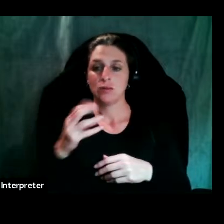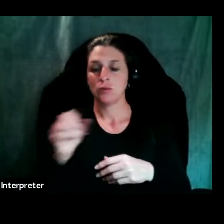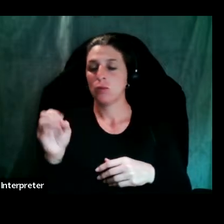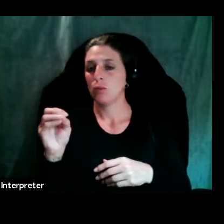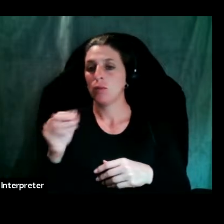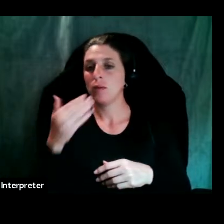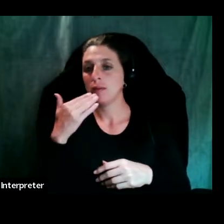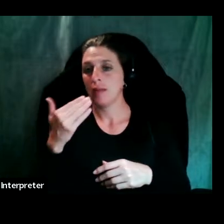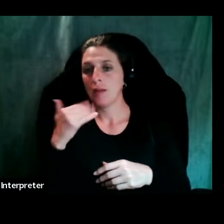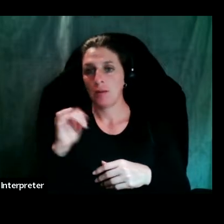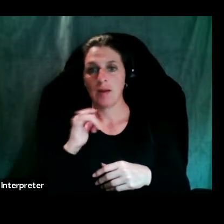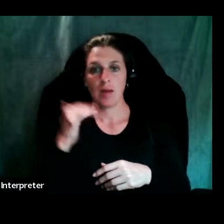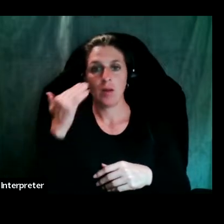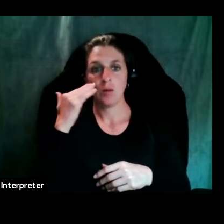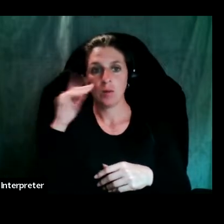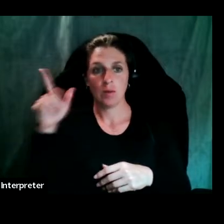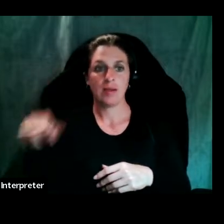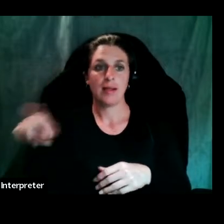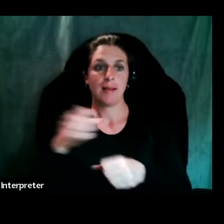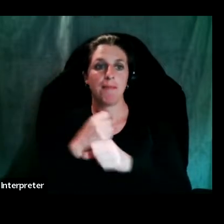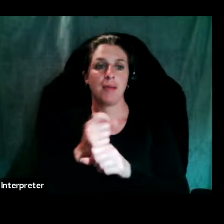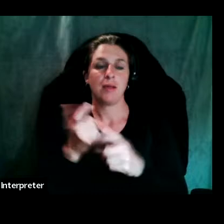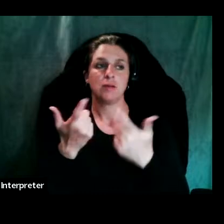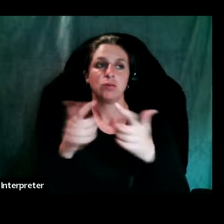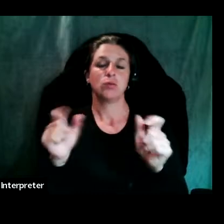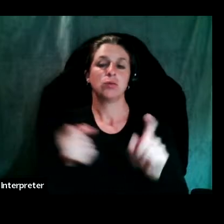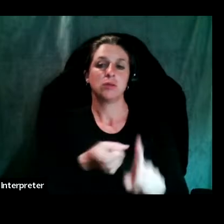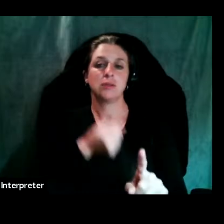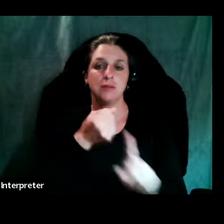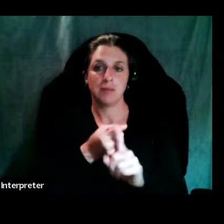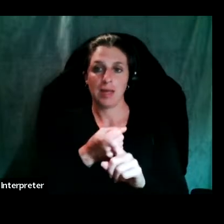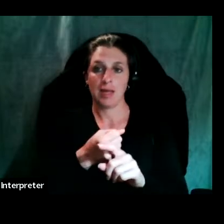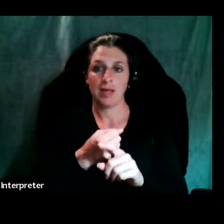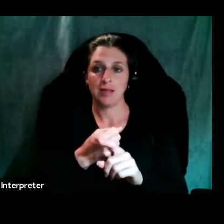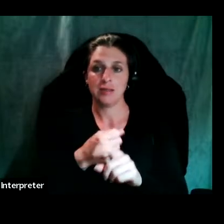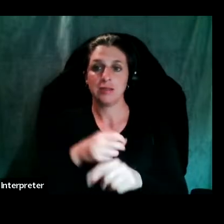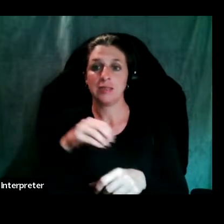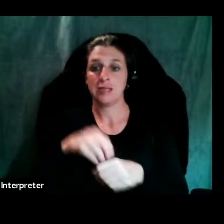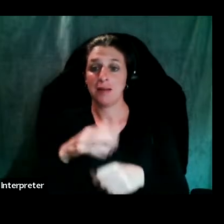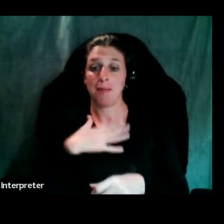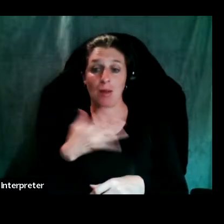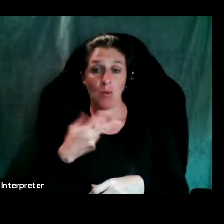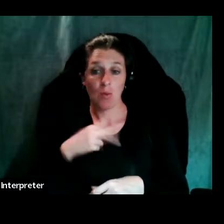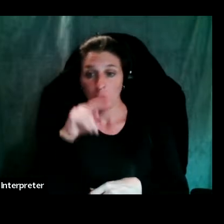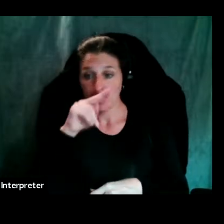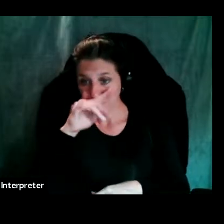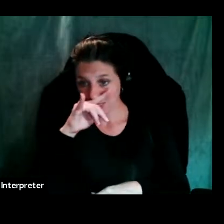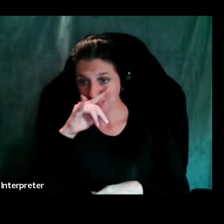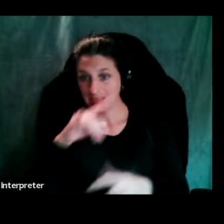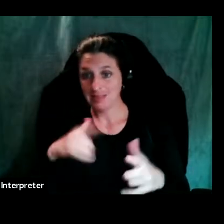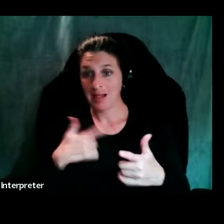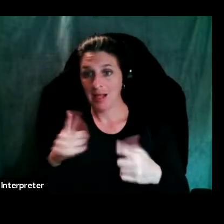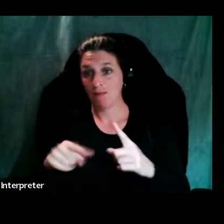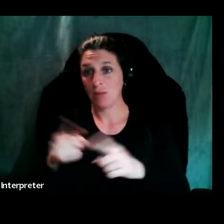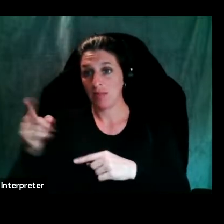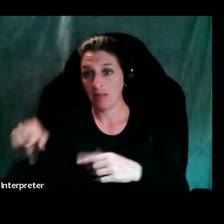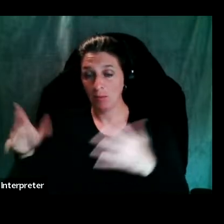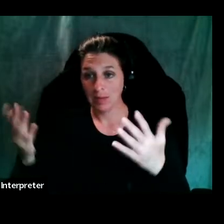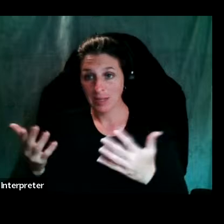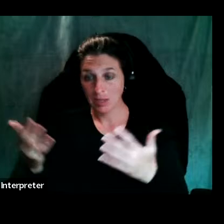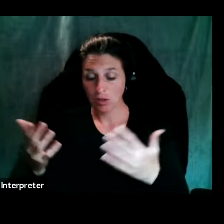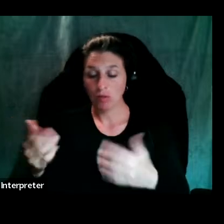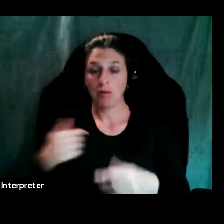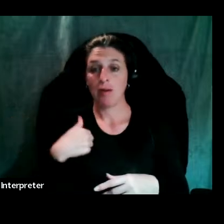you. I know that they've made such an impact in my own kids' lives when they were here.